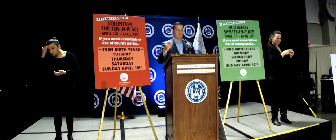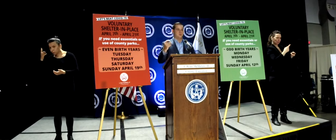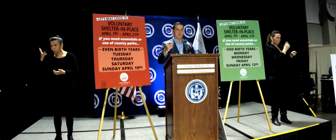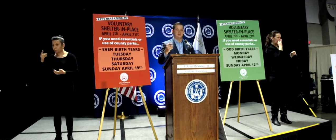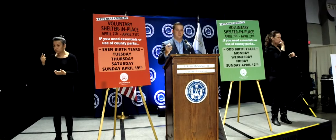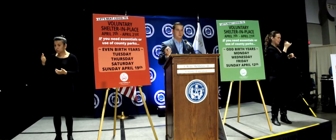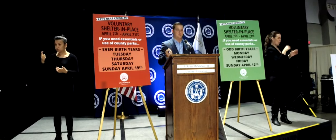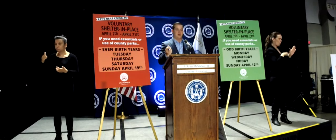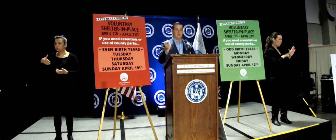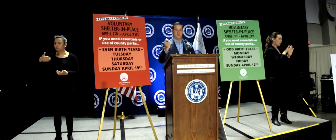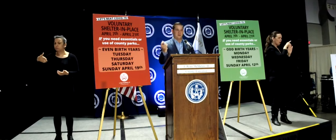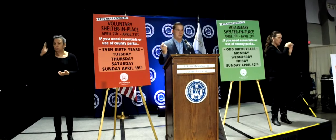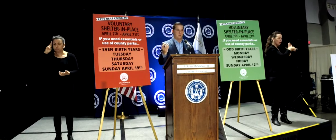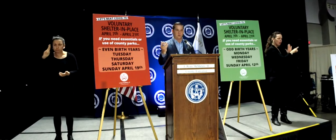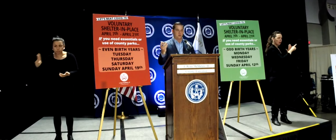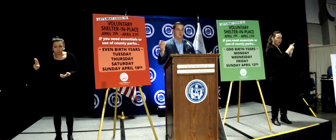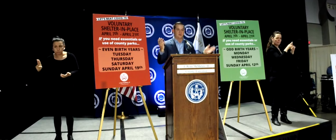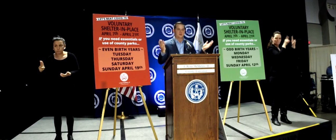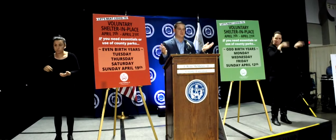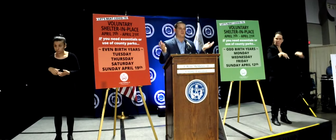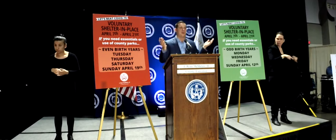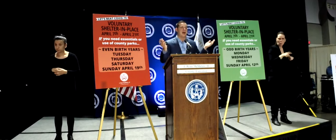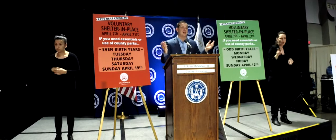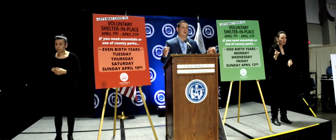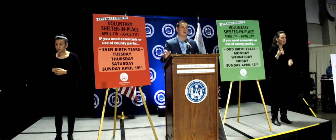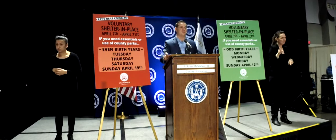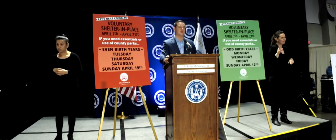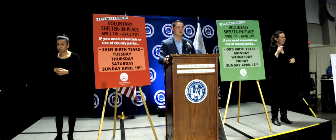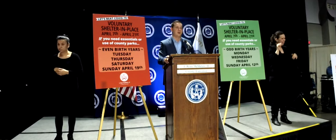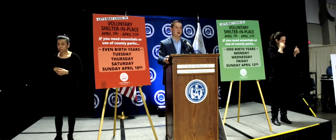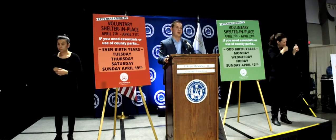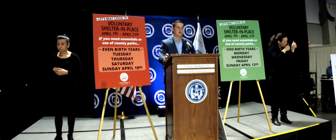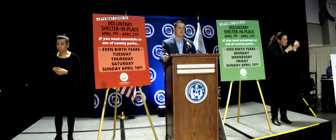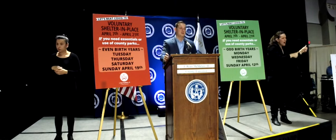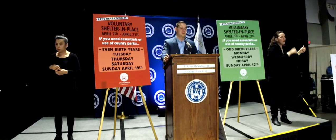might have some new cases every once in a while, but you got more recoveries. It's a flat curve.